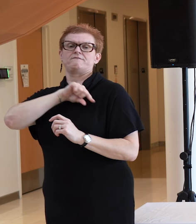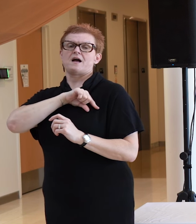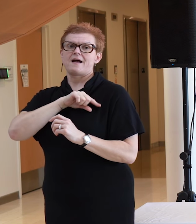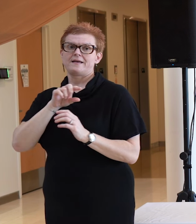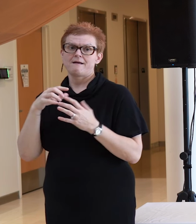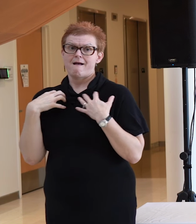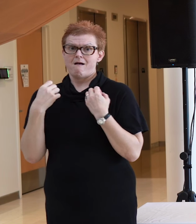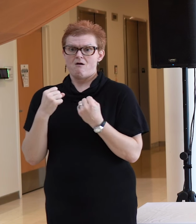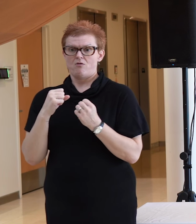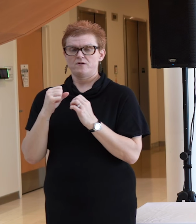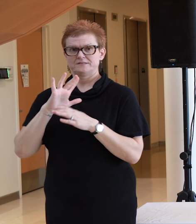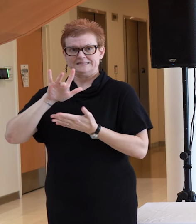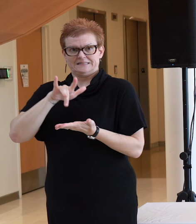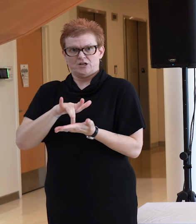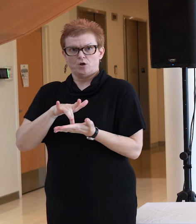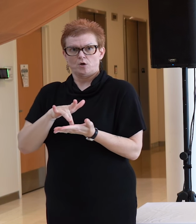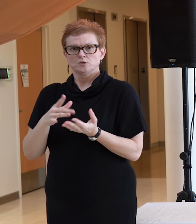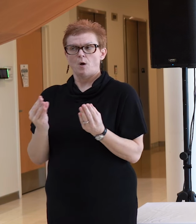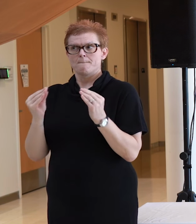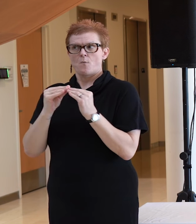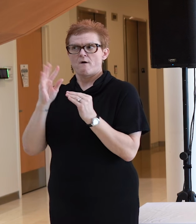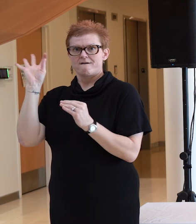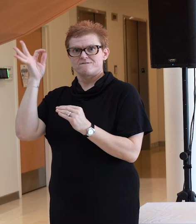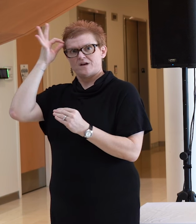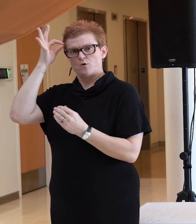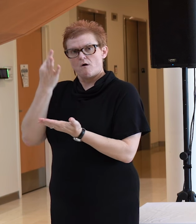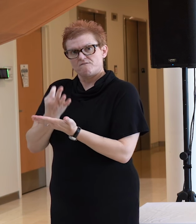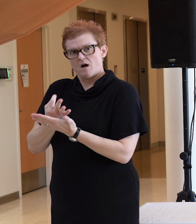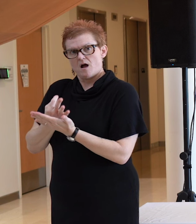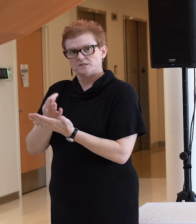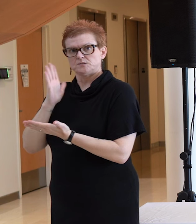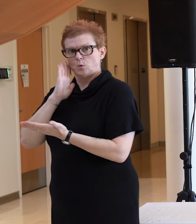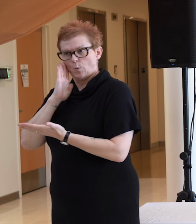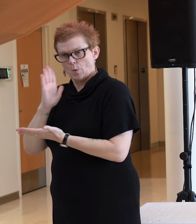a status that will help us attract more federal funds to help